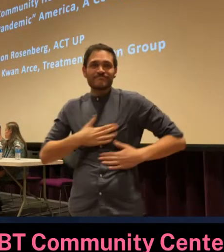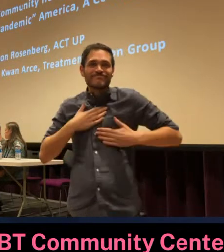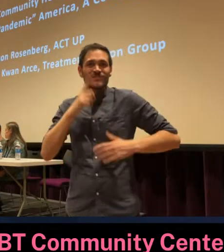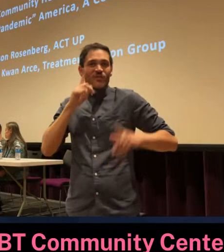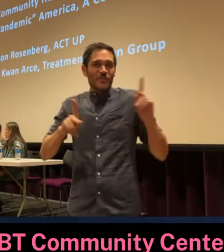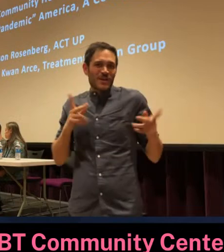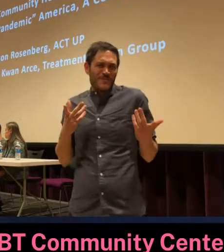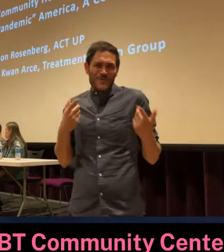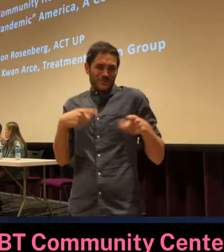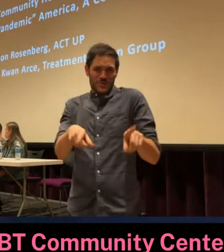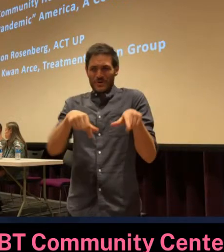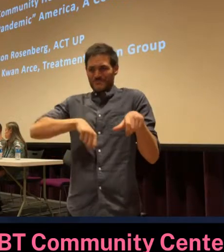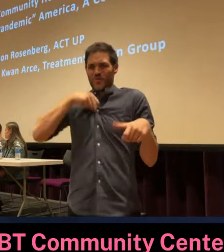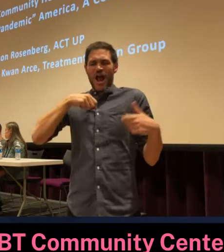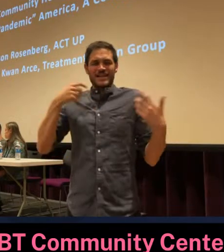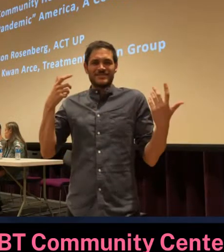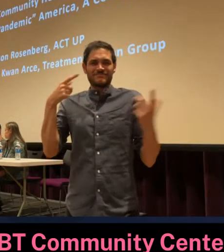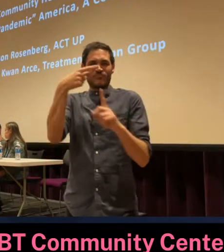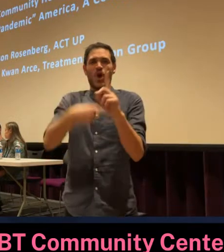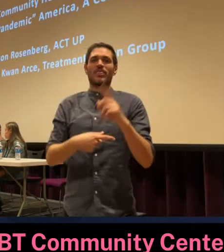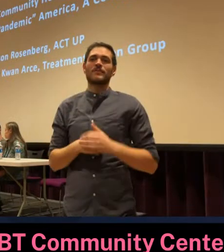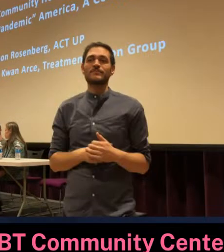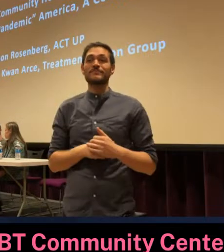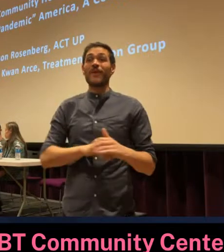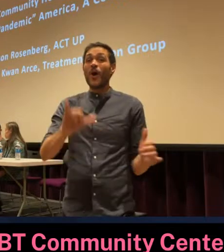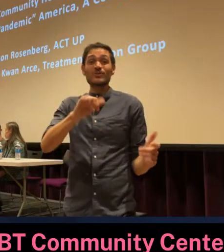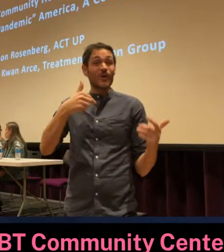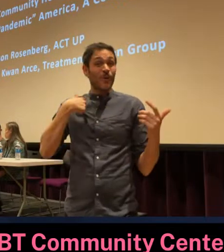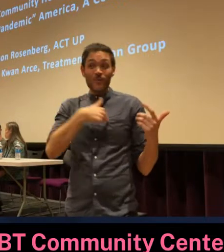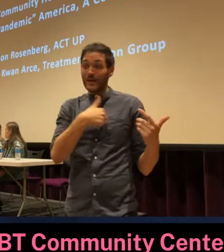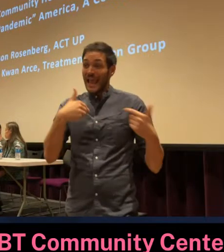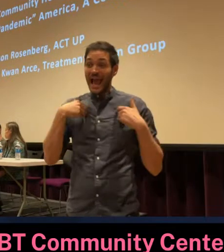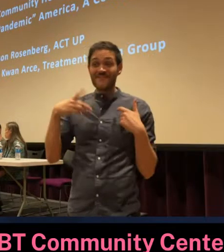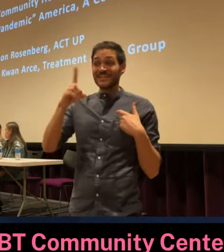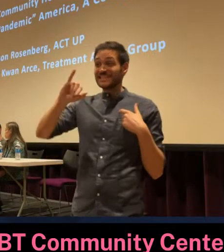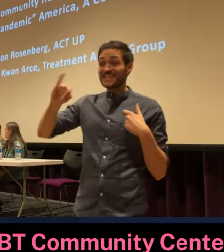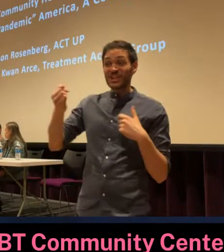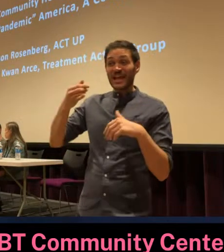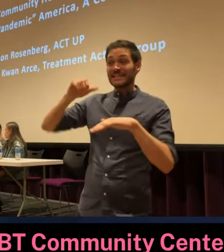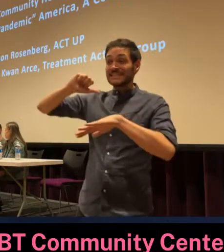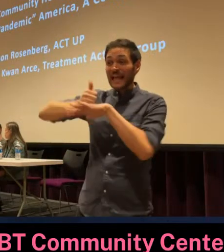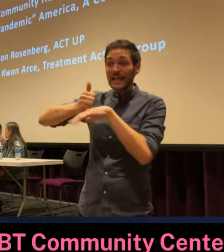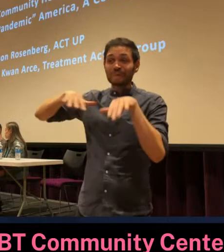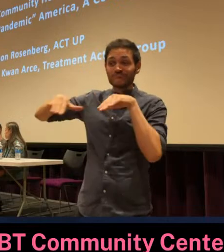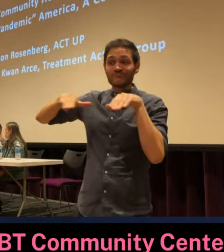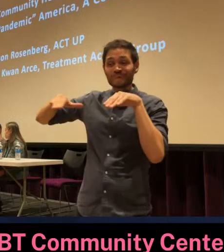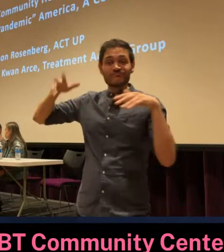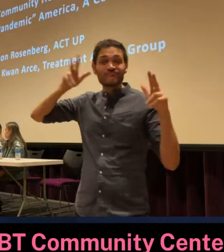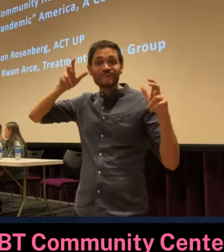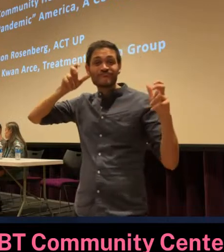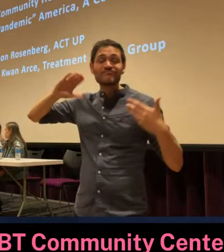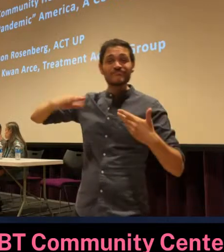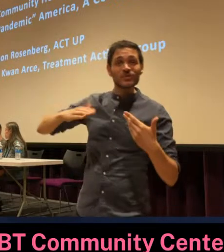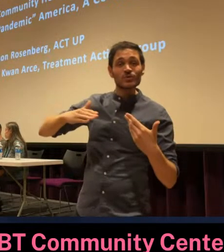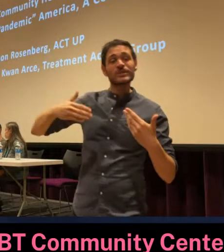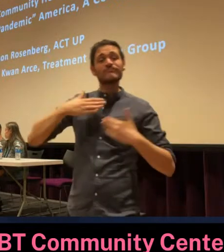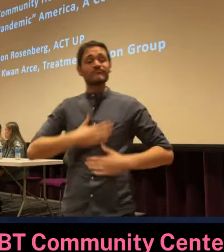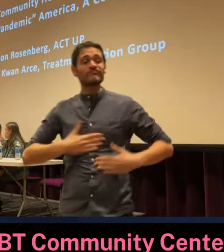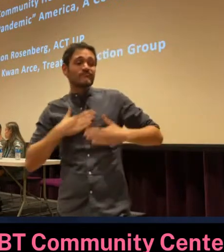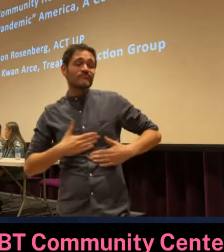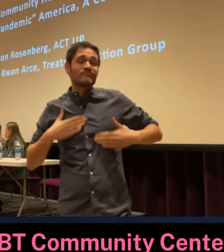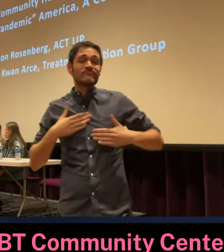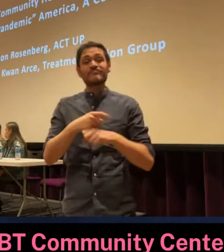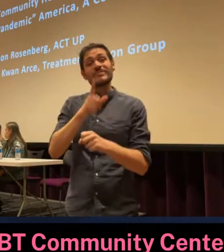one thing we didn't mention is also we have a DJ, and we want to see how can we make sure that our spaces are also filled with